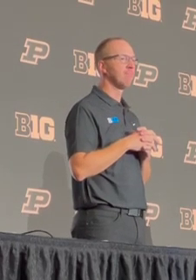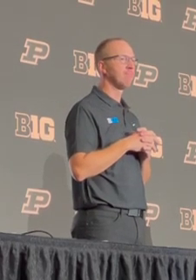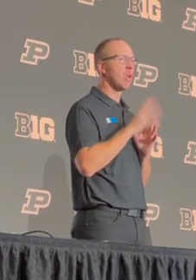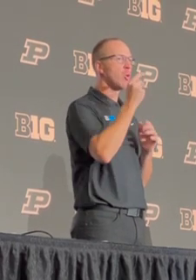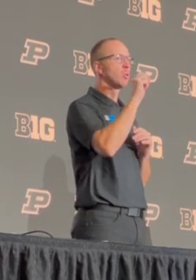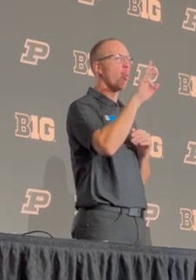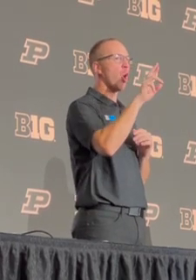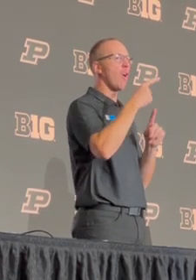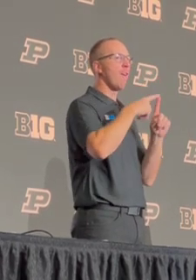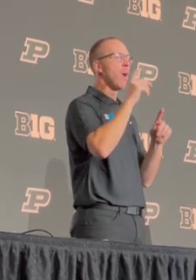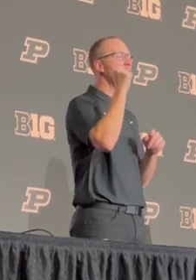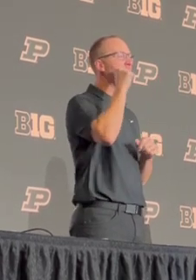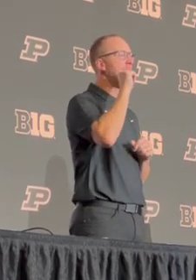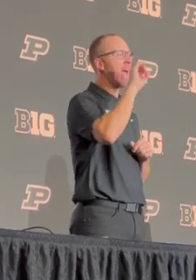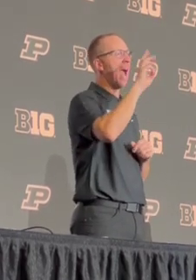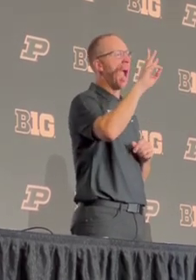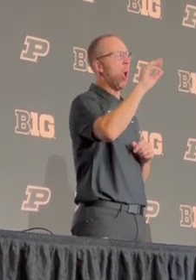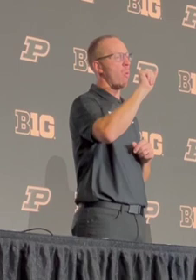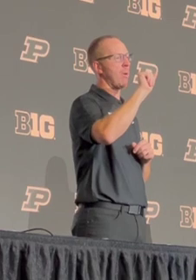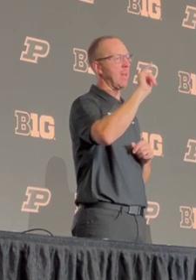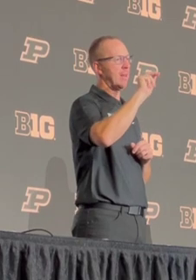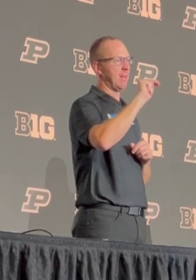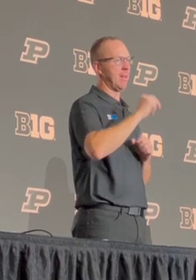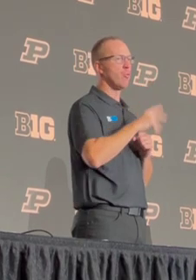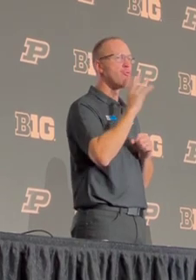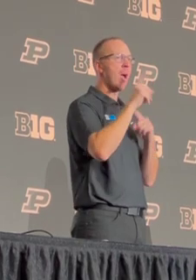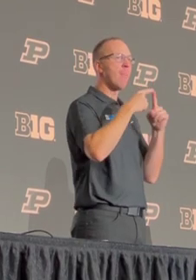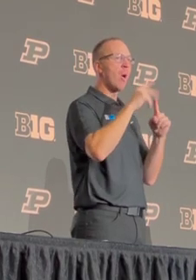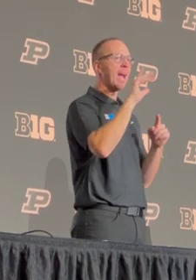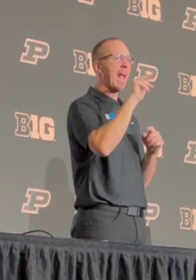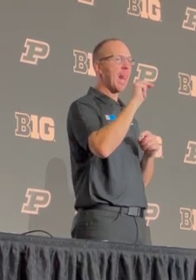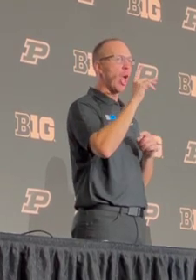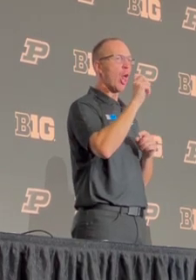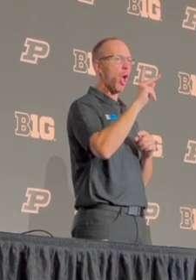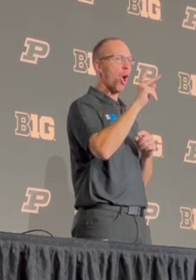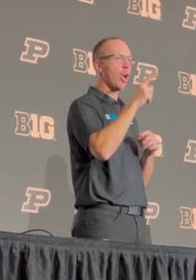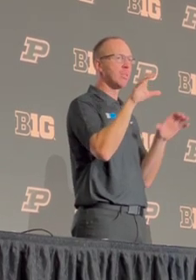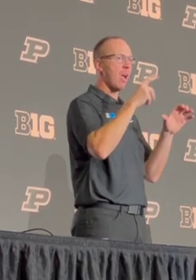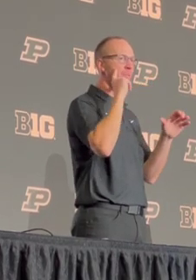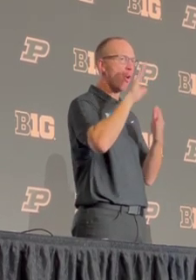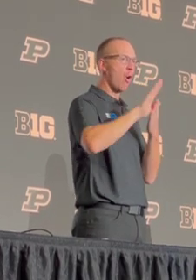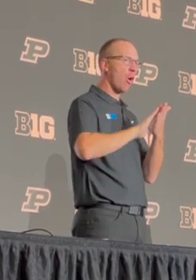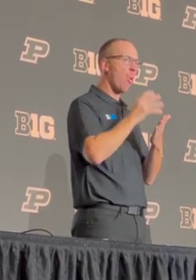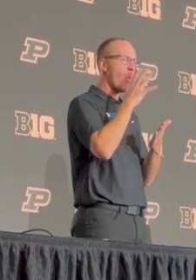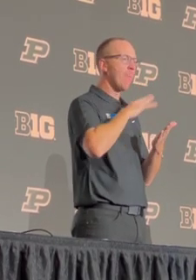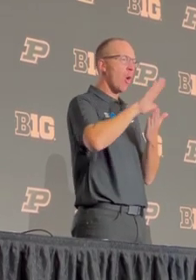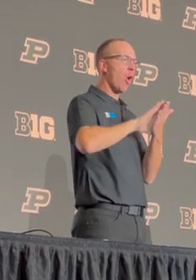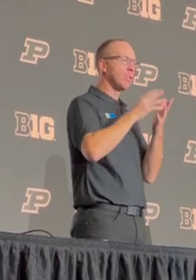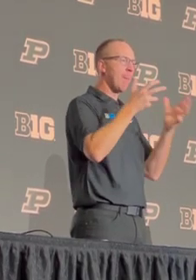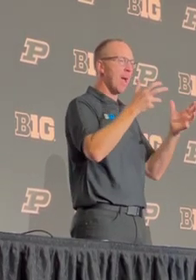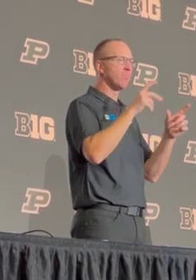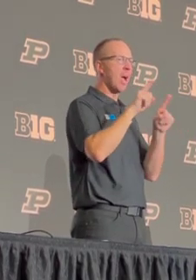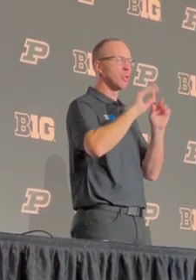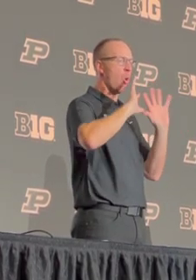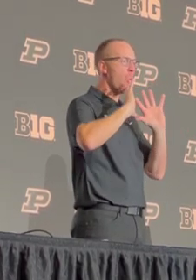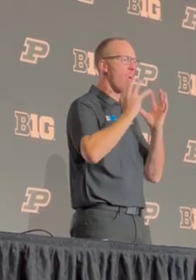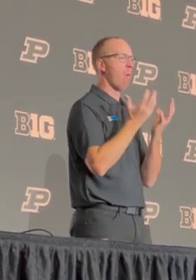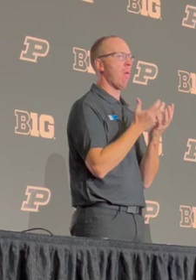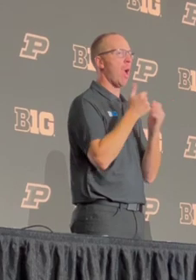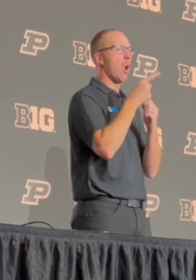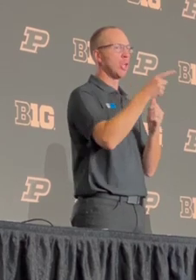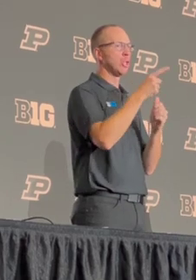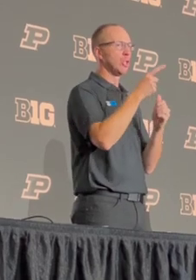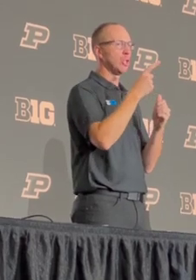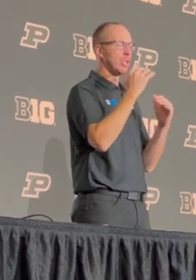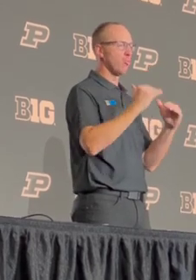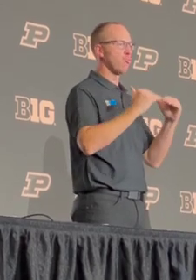Chris Werner from the Daily Island. Can you just talk about what Caitlin Clark has done, you know, for college, women's college basketball as a whole, and how she's